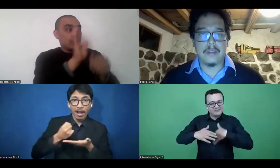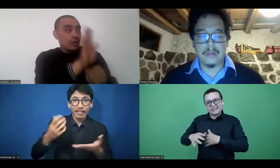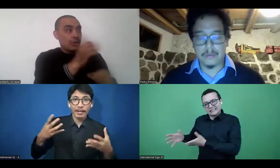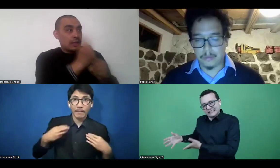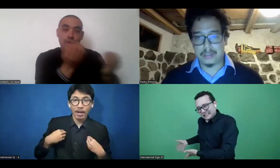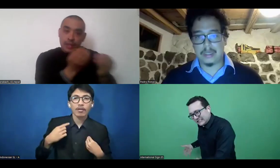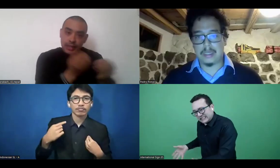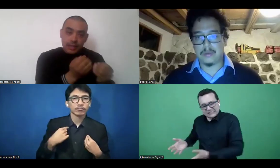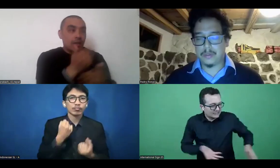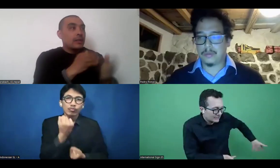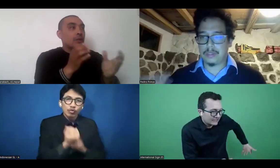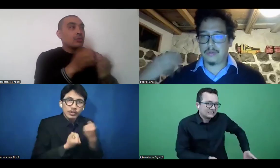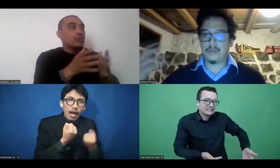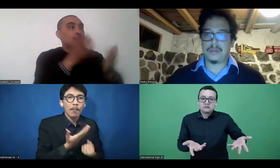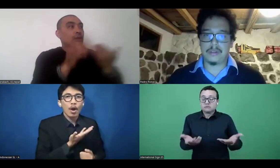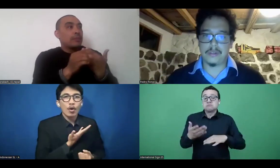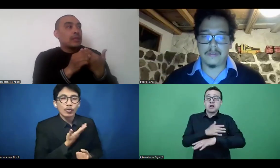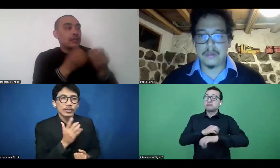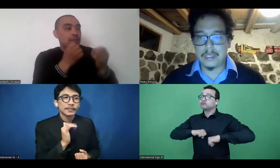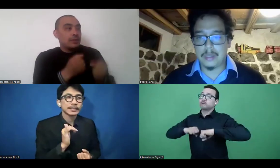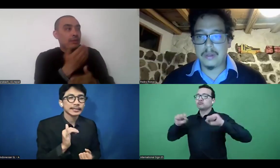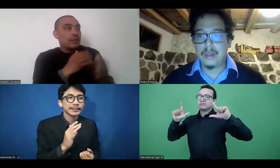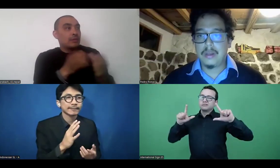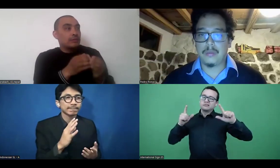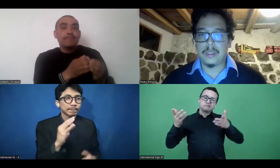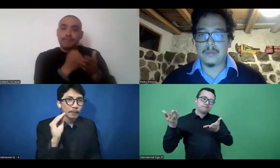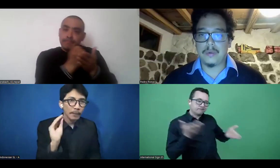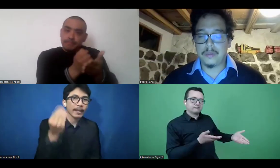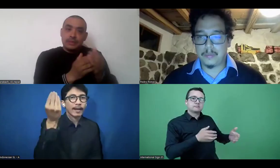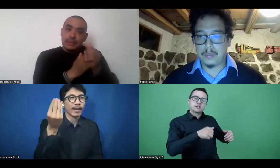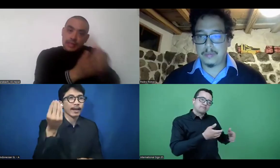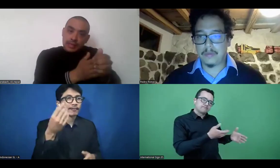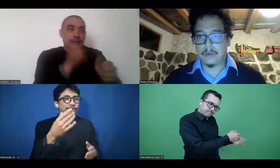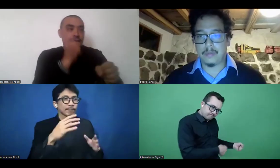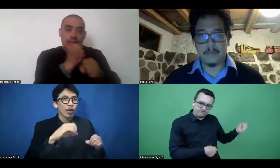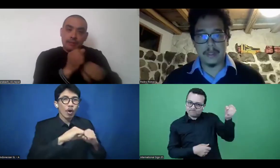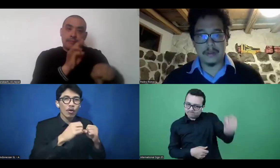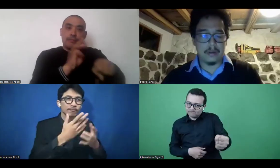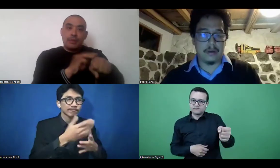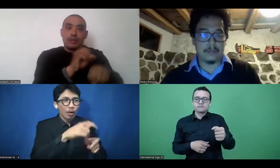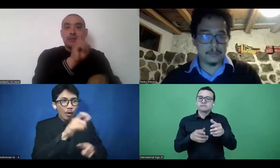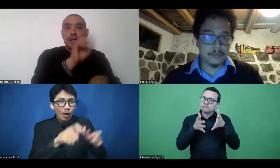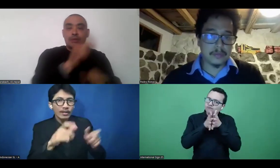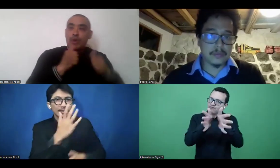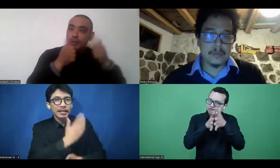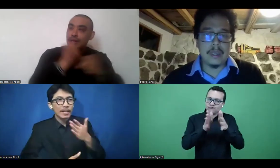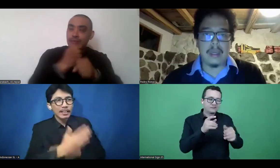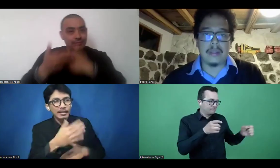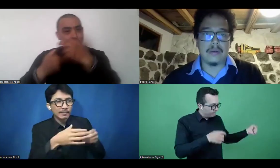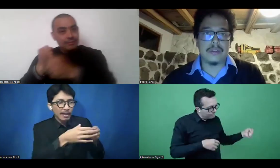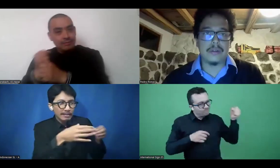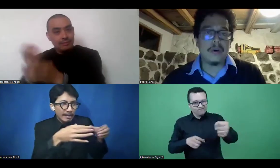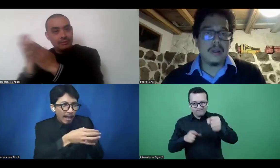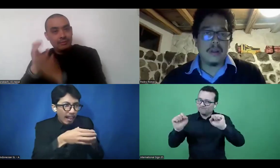was given to marginalized groups to assume positions of leadership, to be spokespeople for the movement,